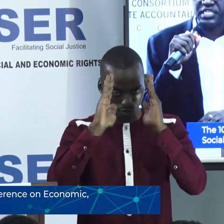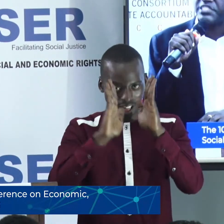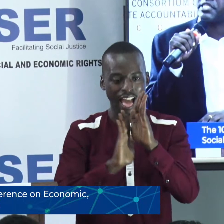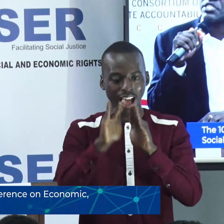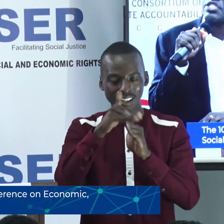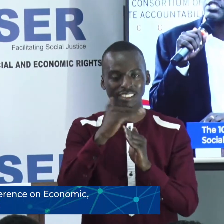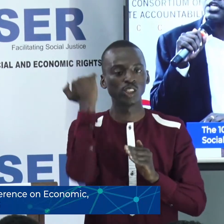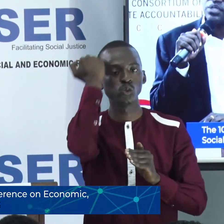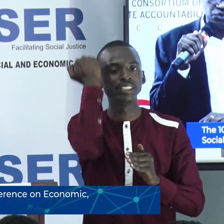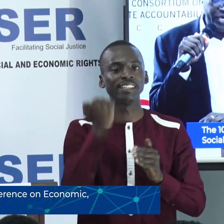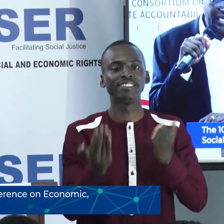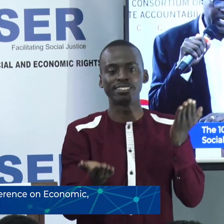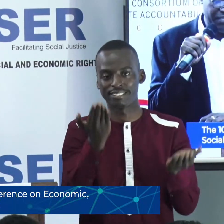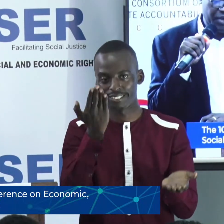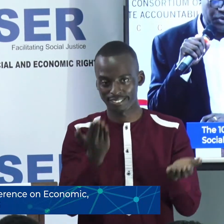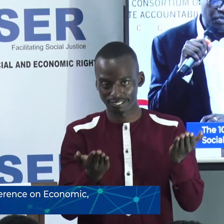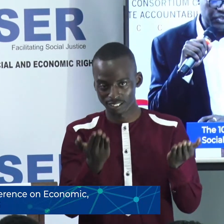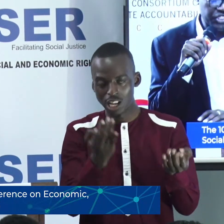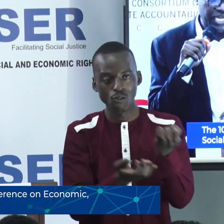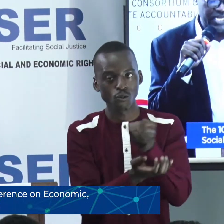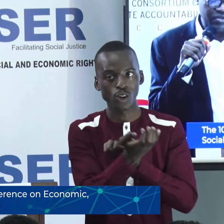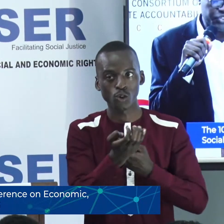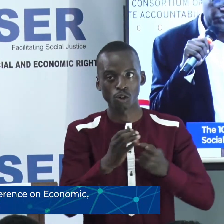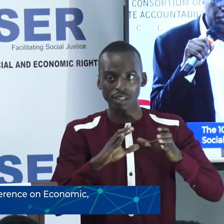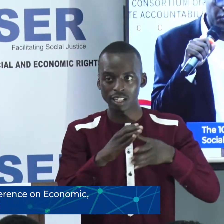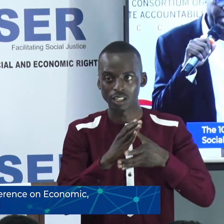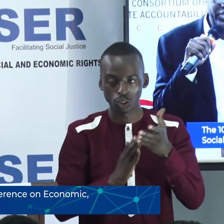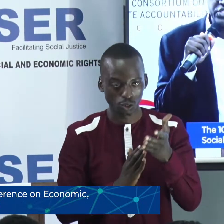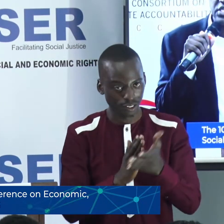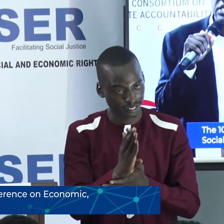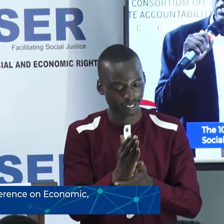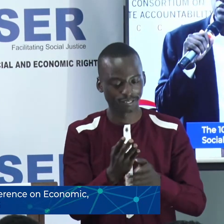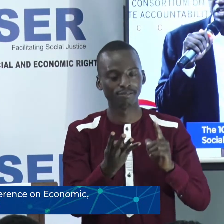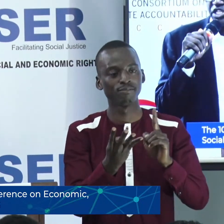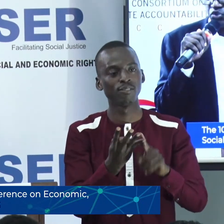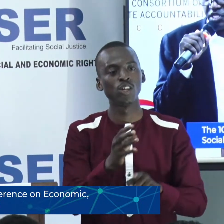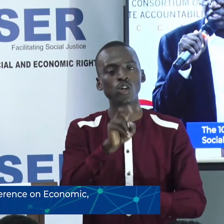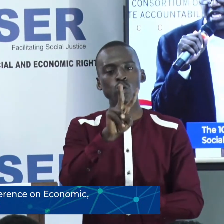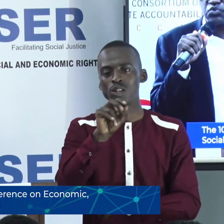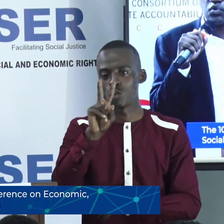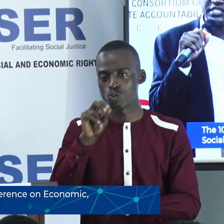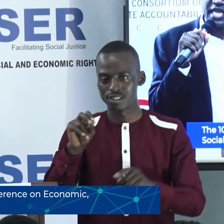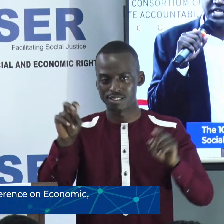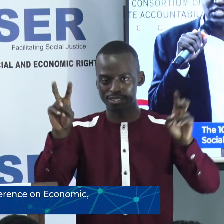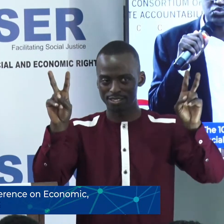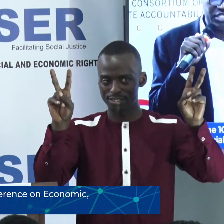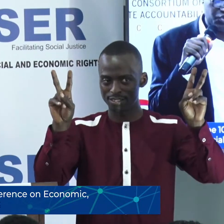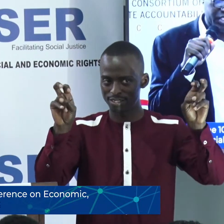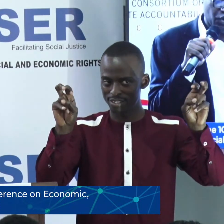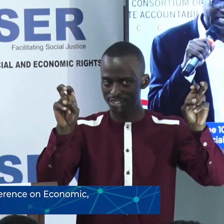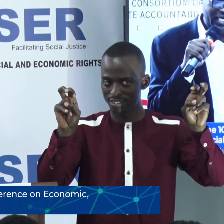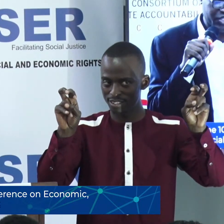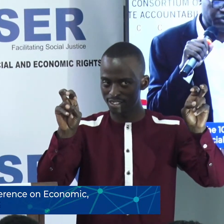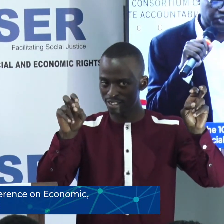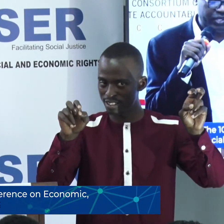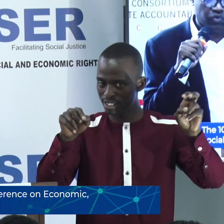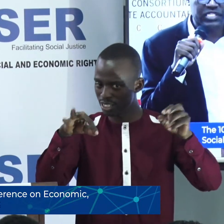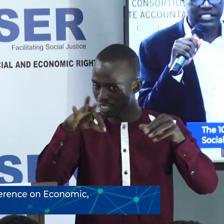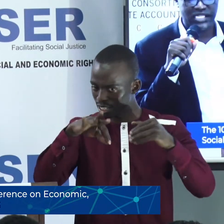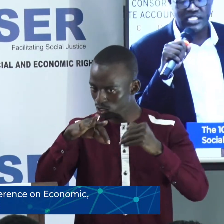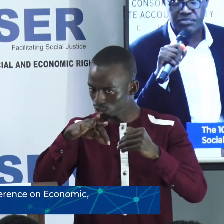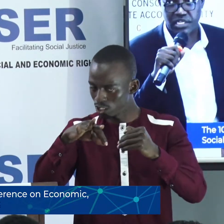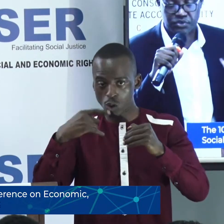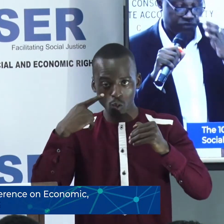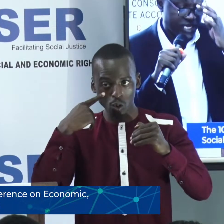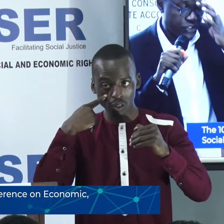to justice to reclaim economic, social, and cultural rights. 2020, as we were nearing the 2021 elections, we looked at